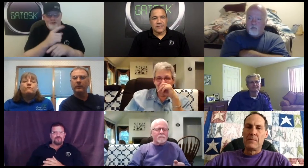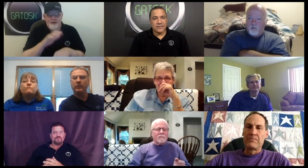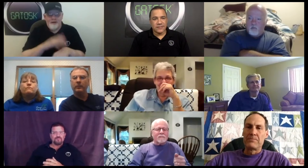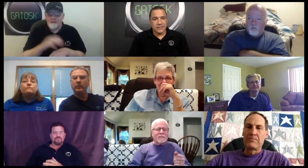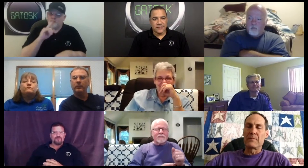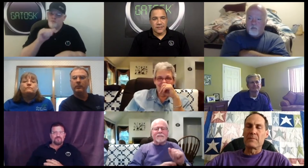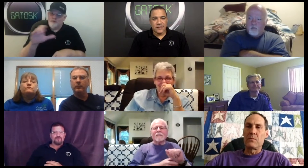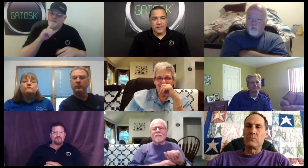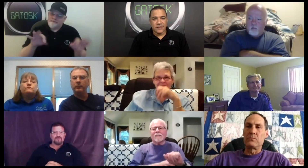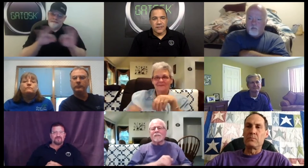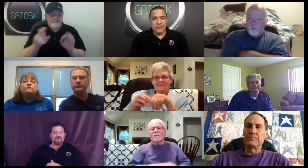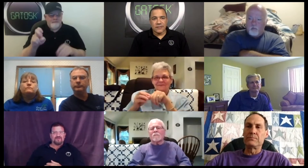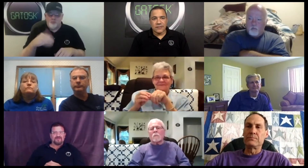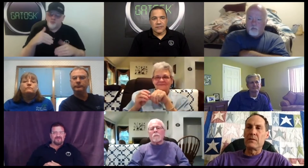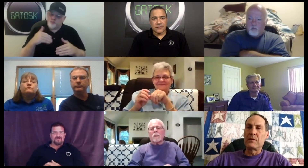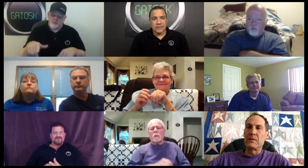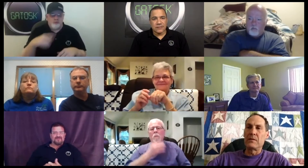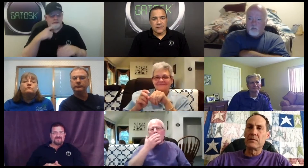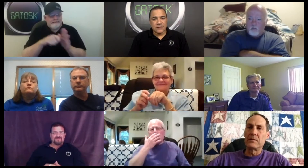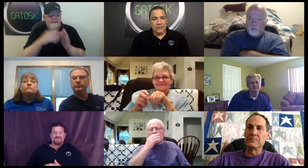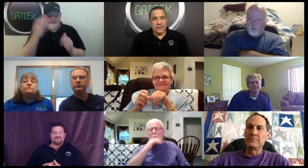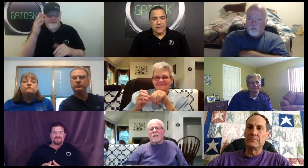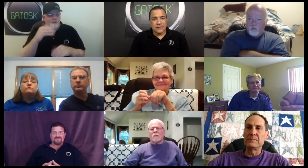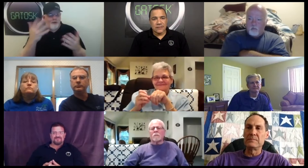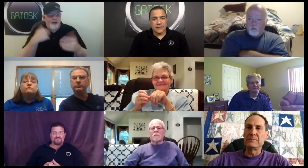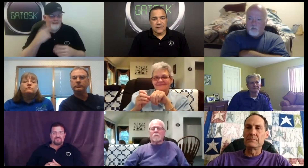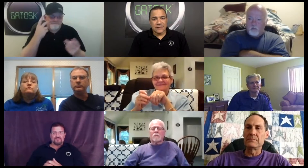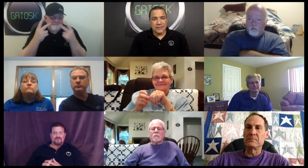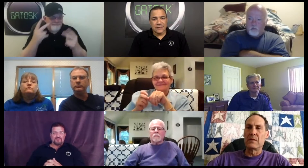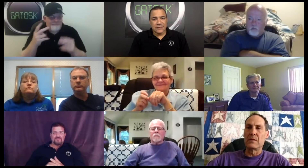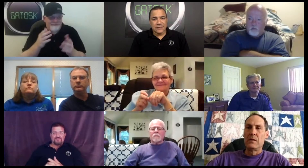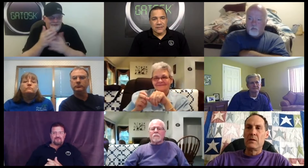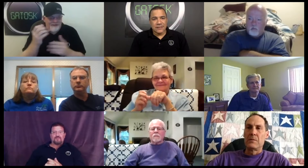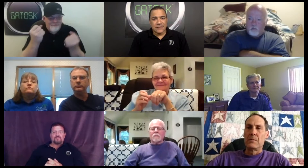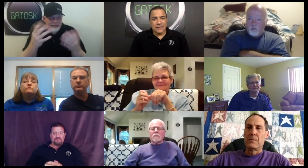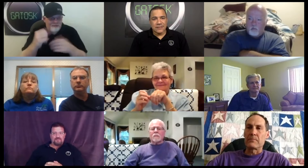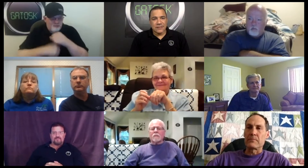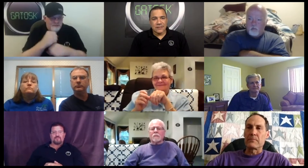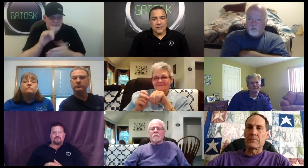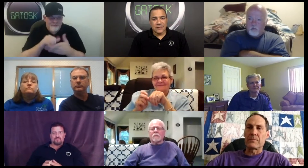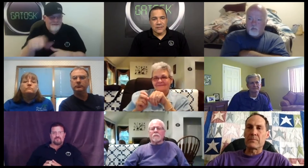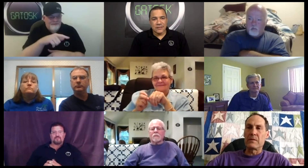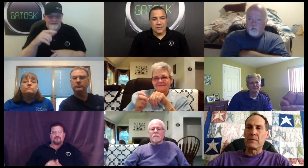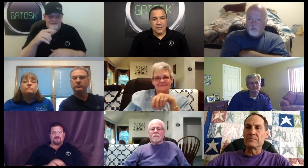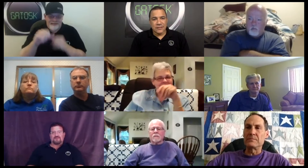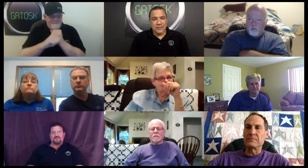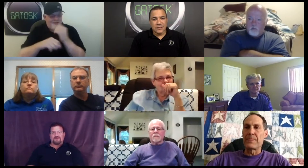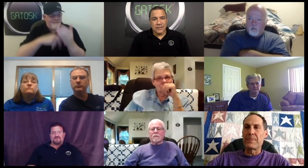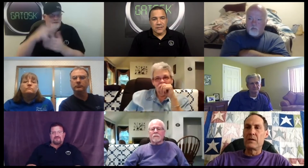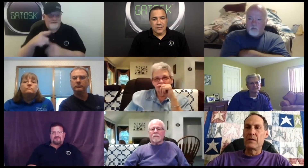And yeah, you're right on. ACC is very valuable. It's going to be key in the future, is what I'm seeing over the years, that